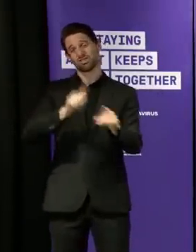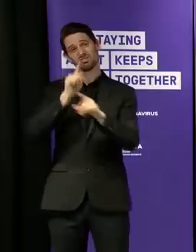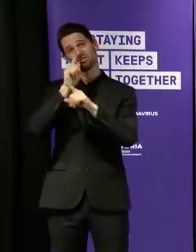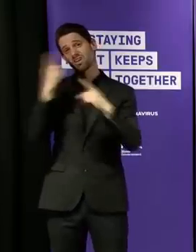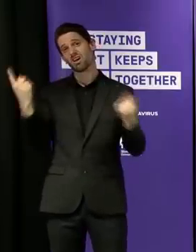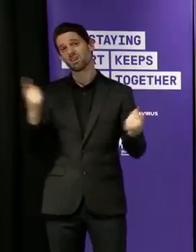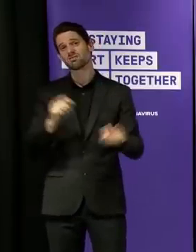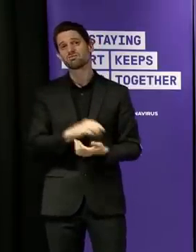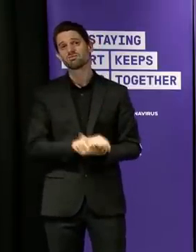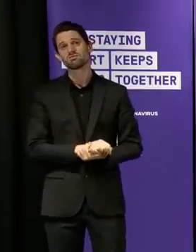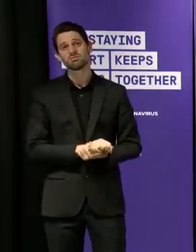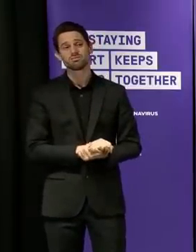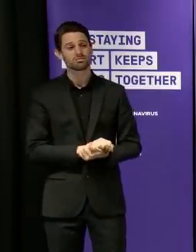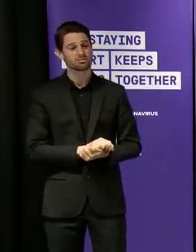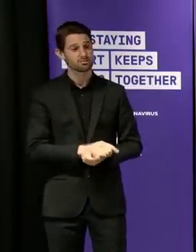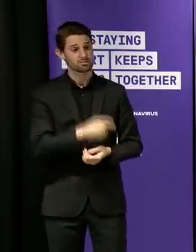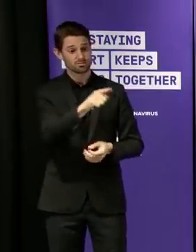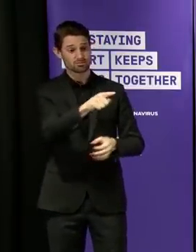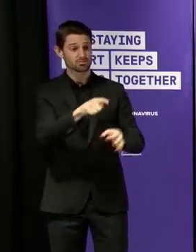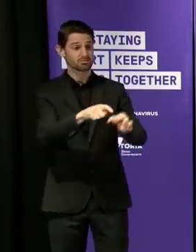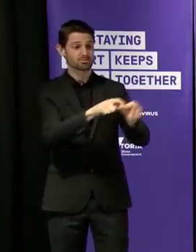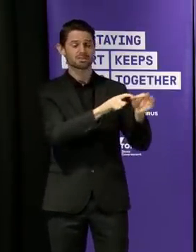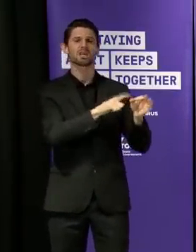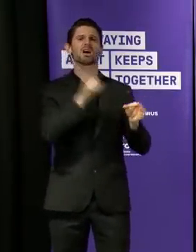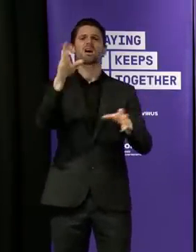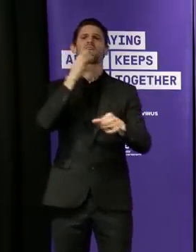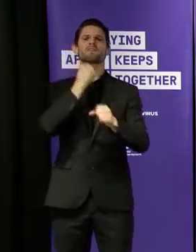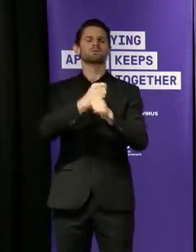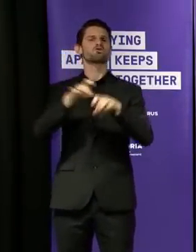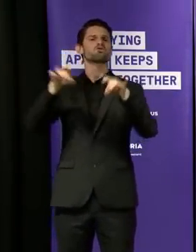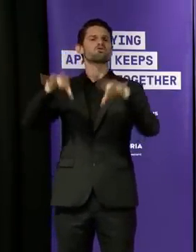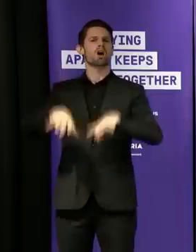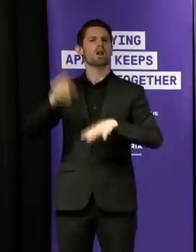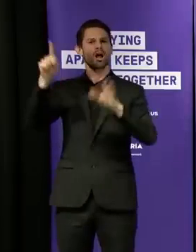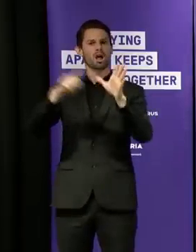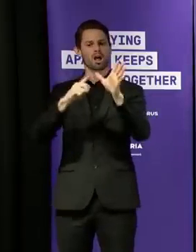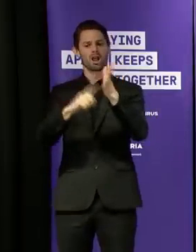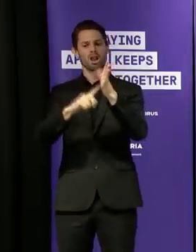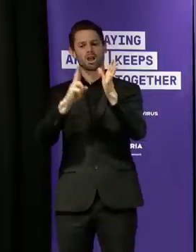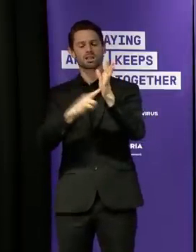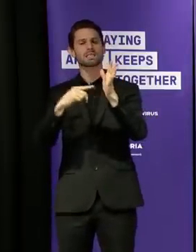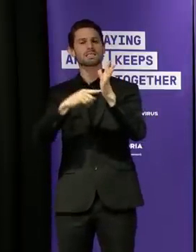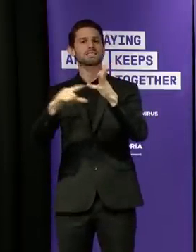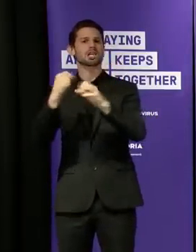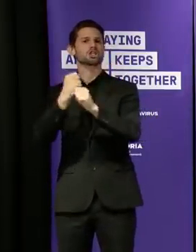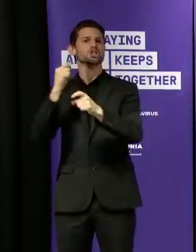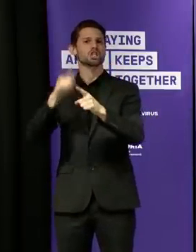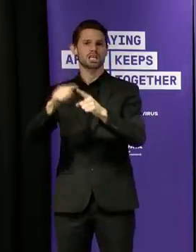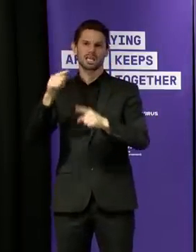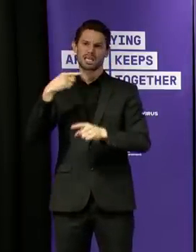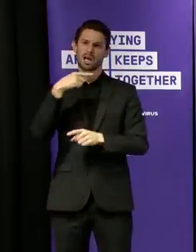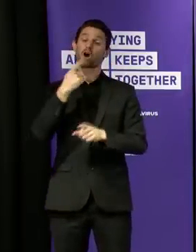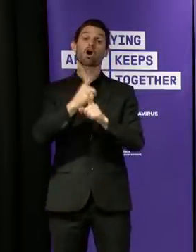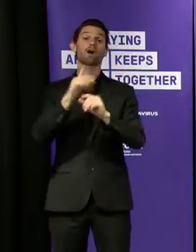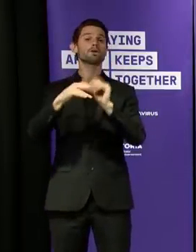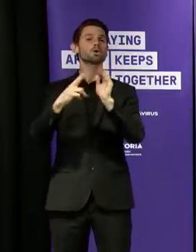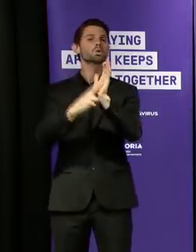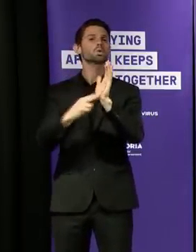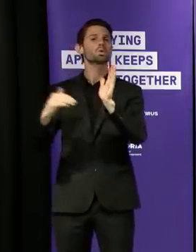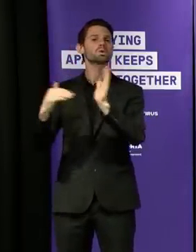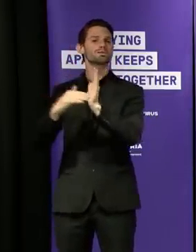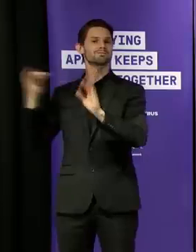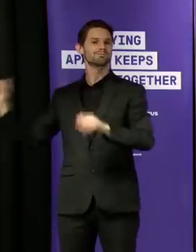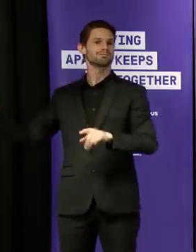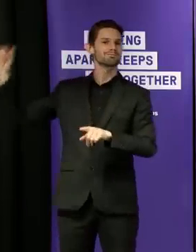to release the correspondence relating to your position on the passengers arriving from New Zealand. He thinks those emails will